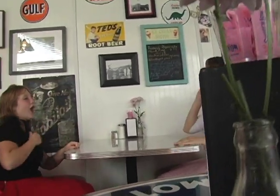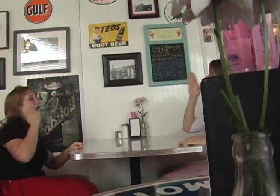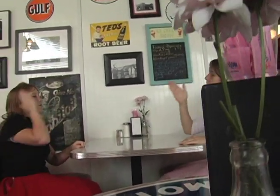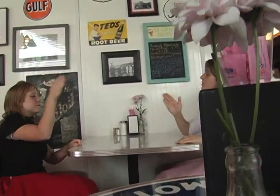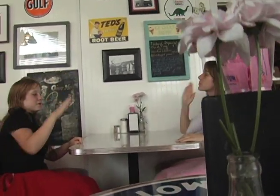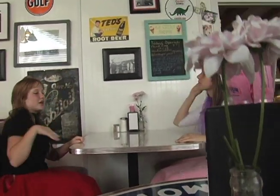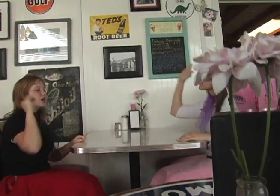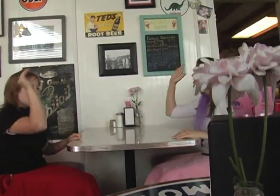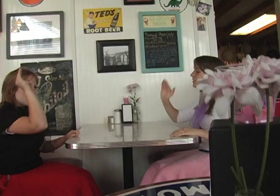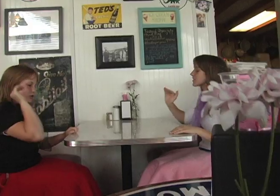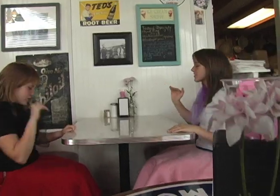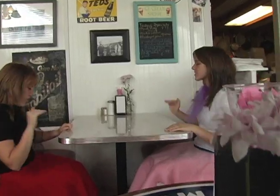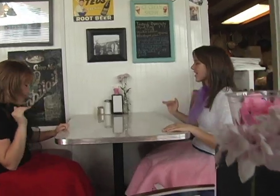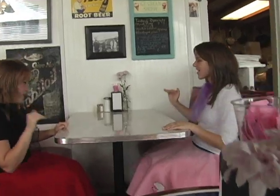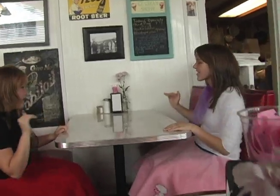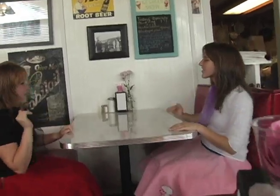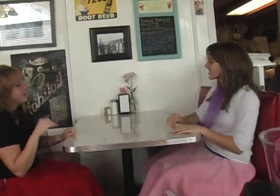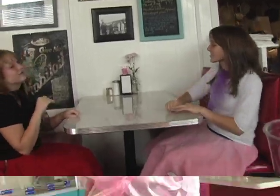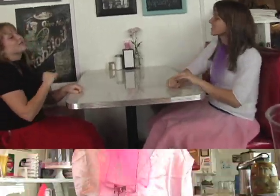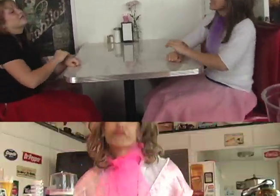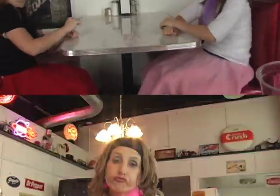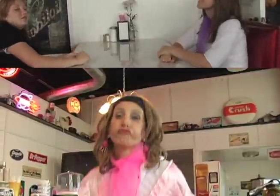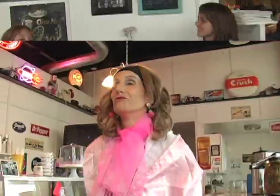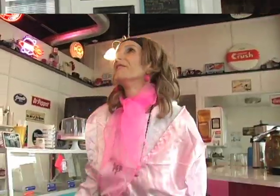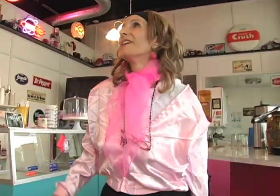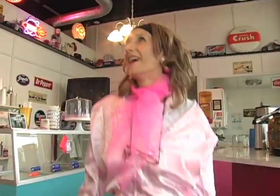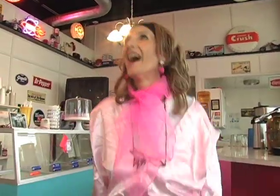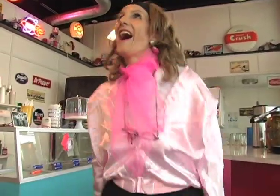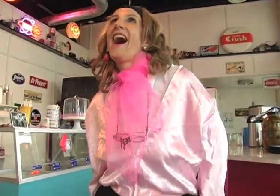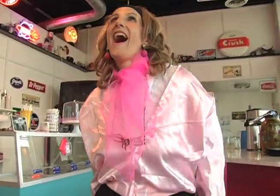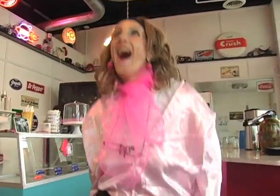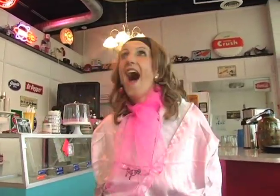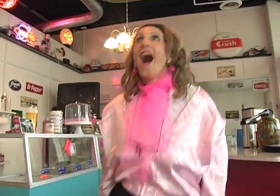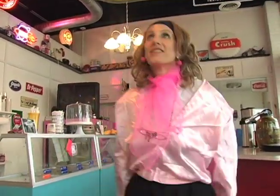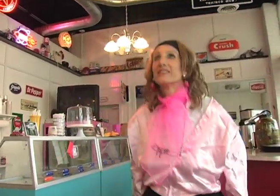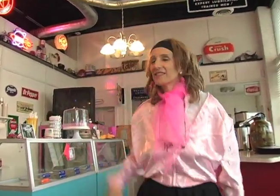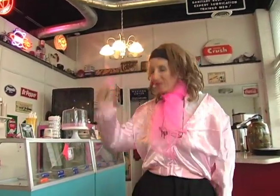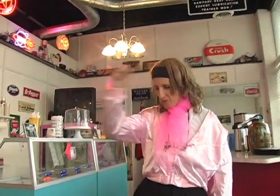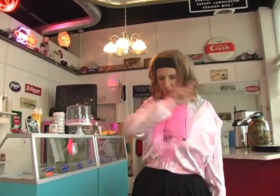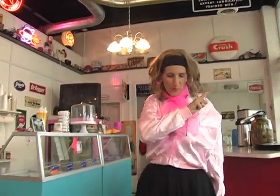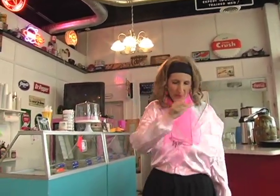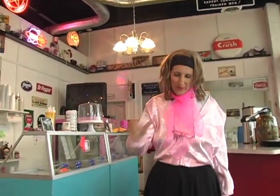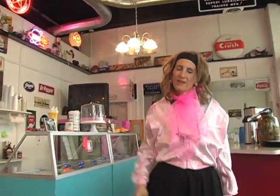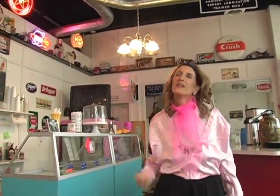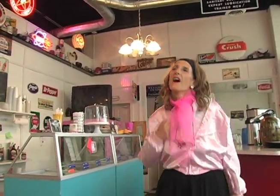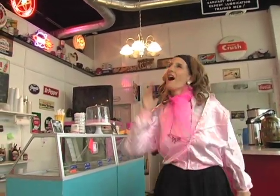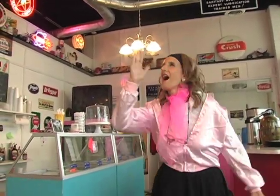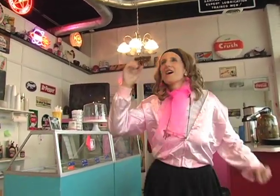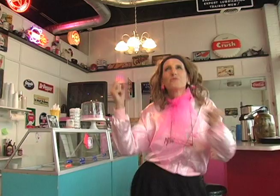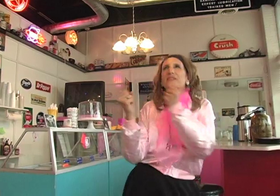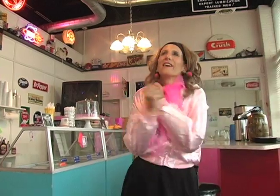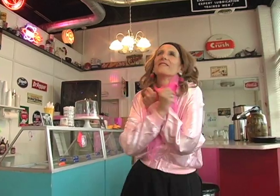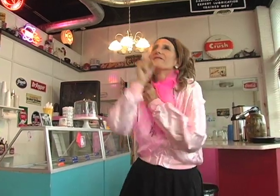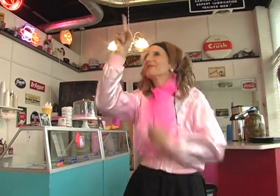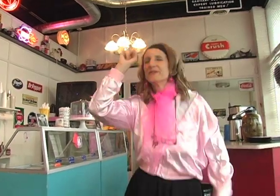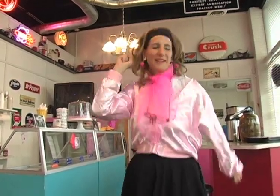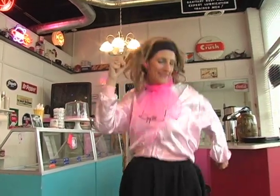I will follow